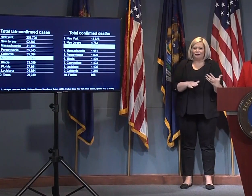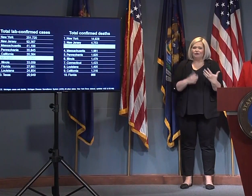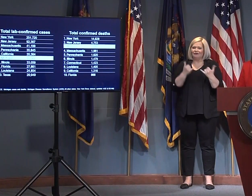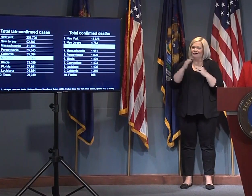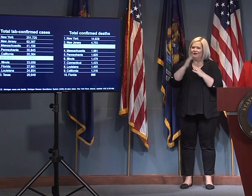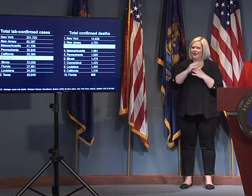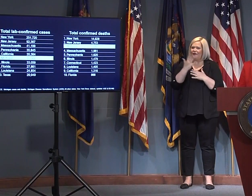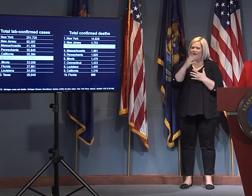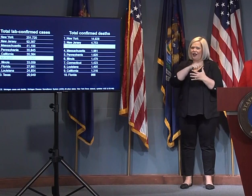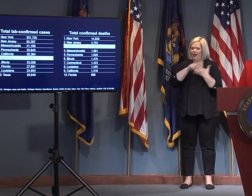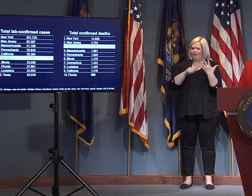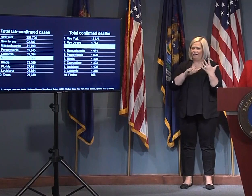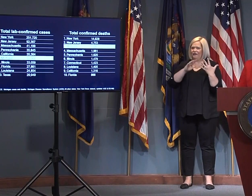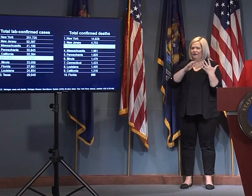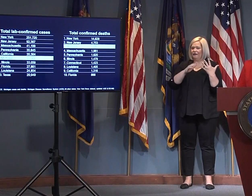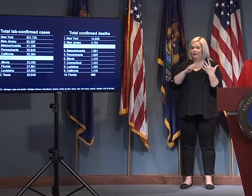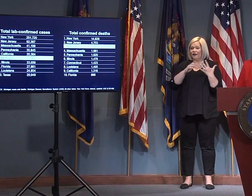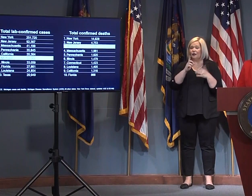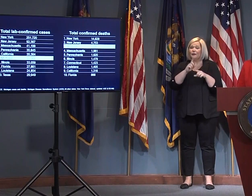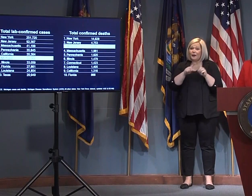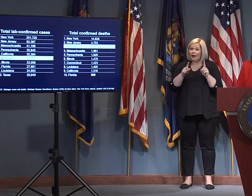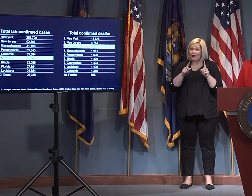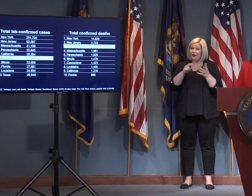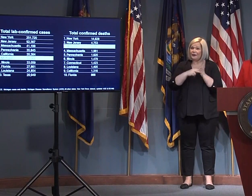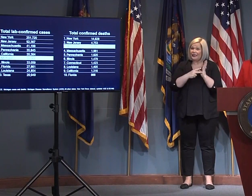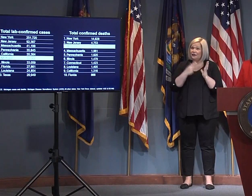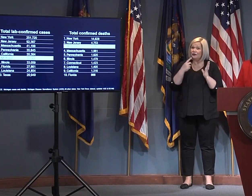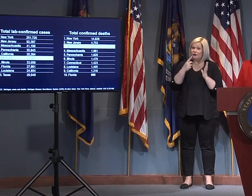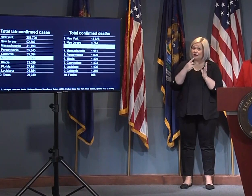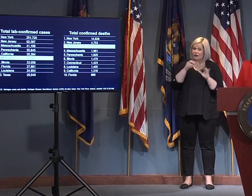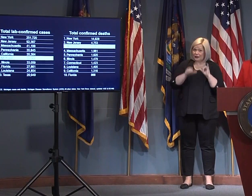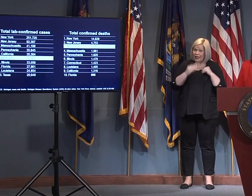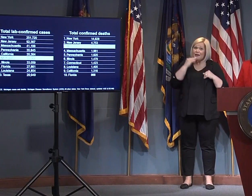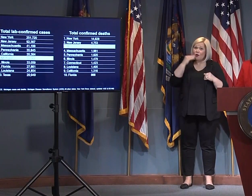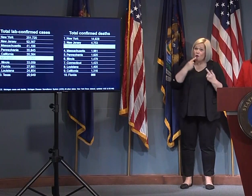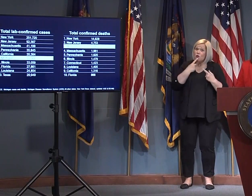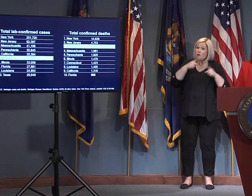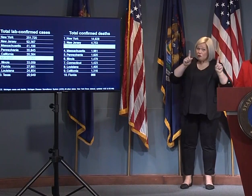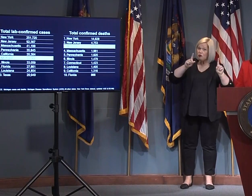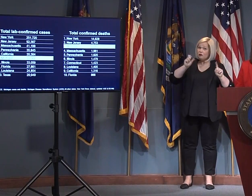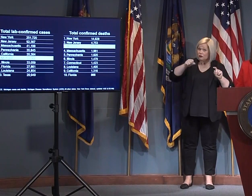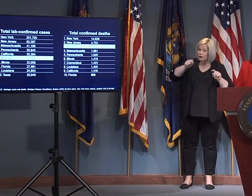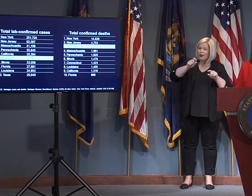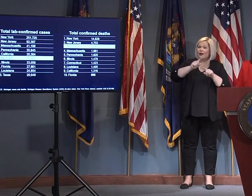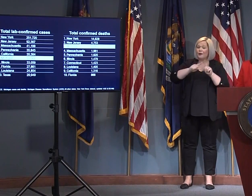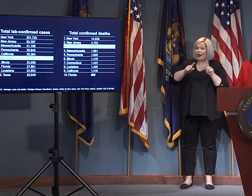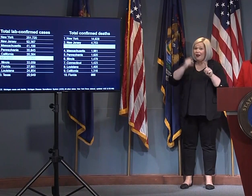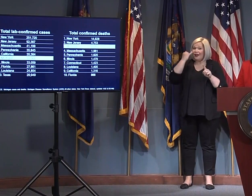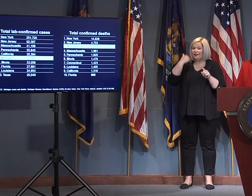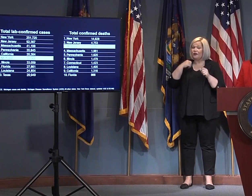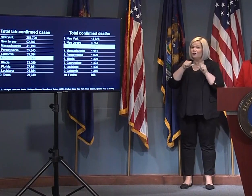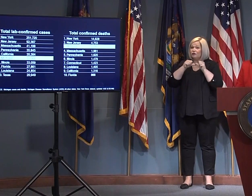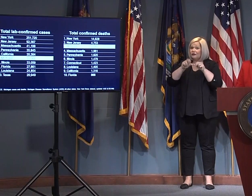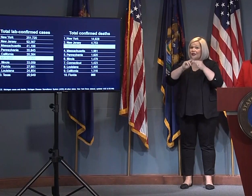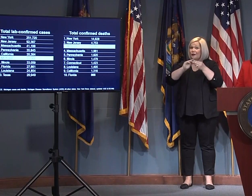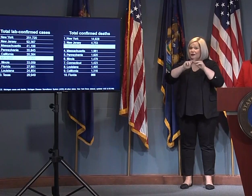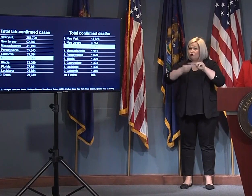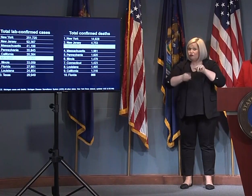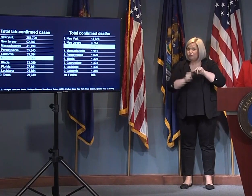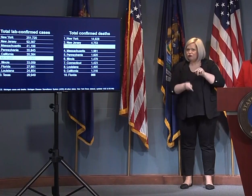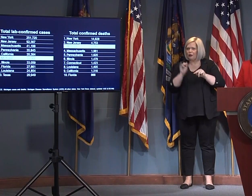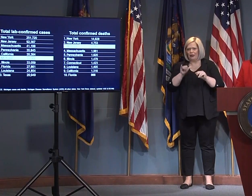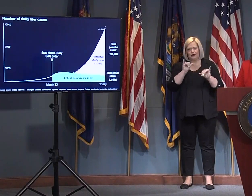we are doing is working, but that we must keep staying safe if we're going to keep dropping our numbers and saving lives.